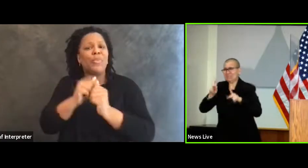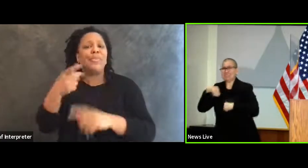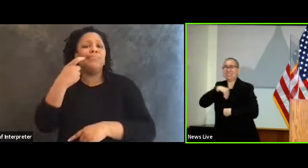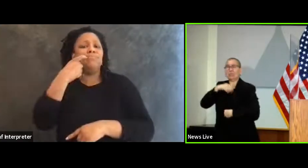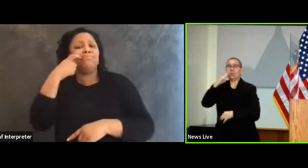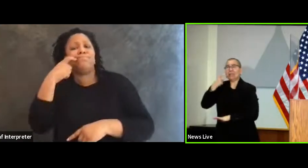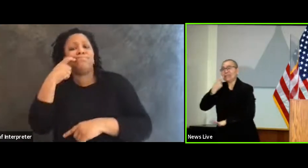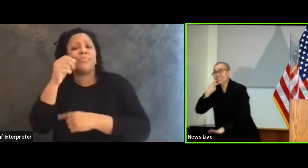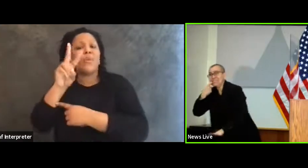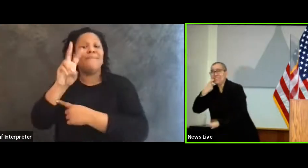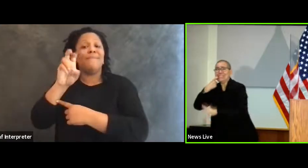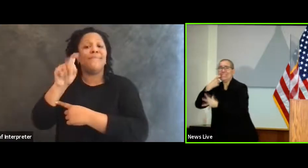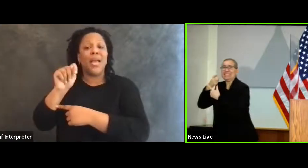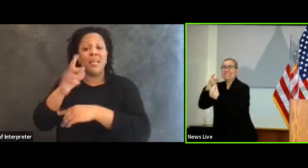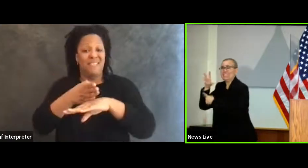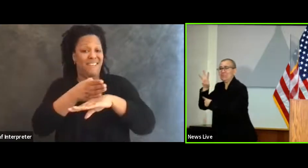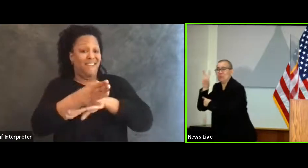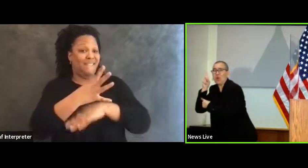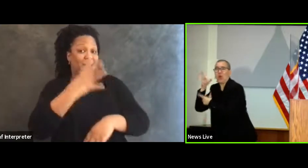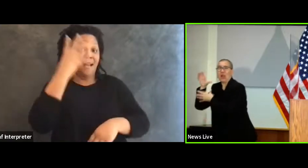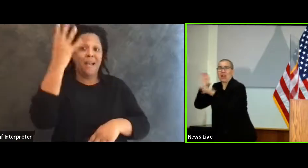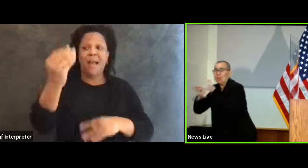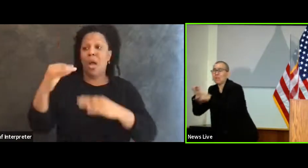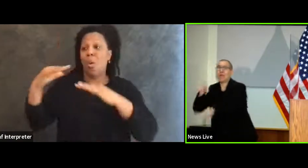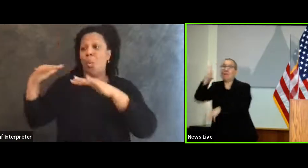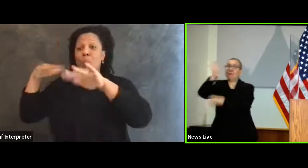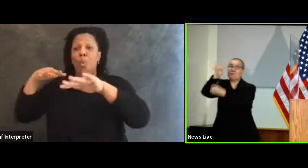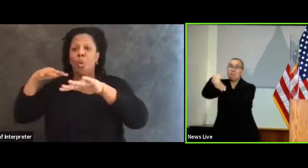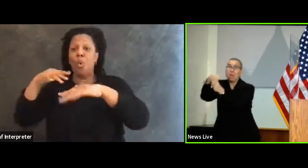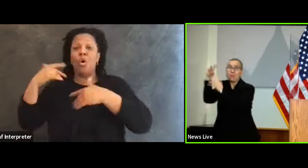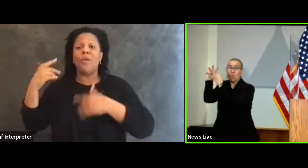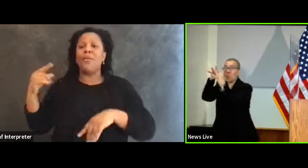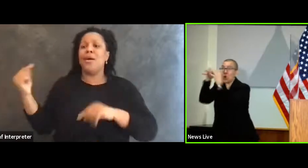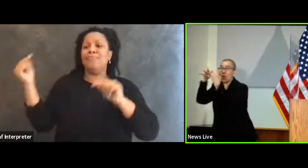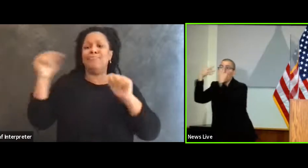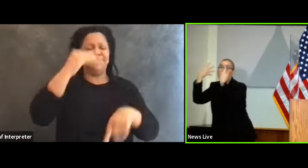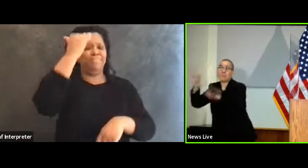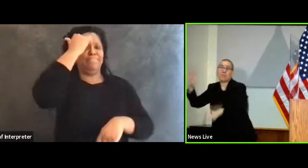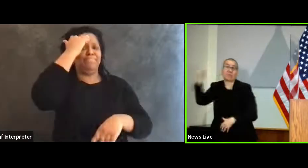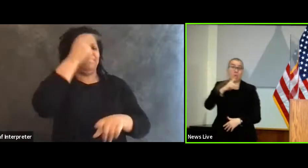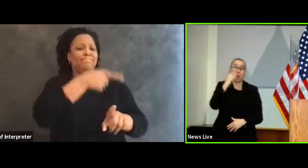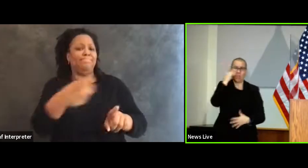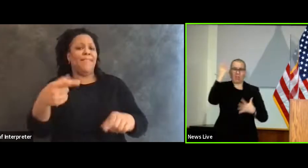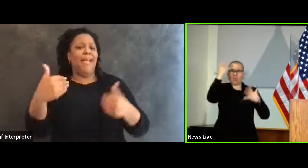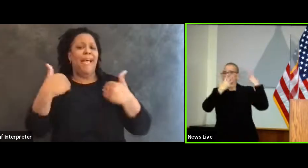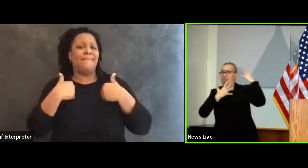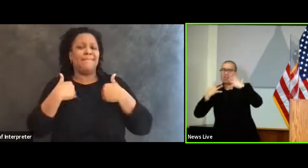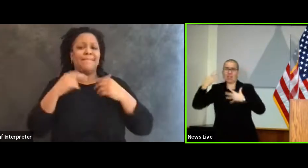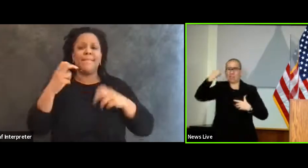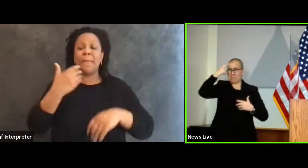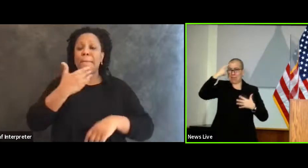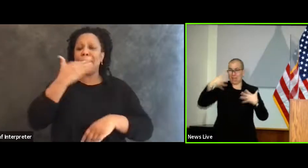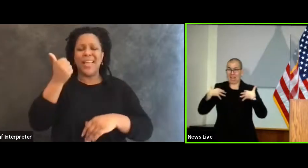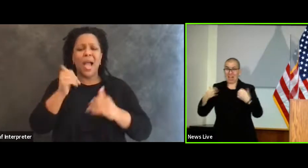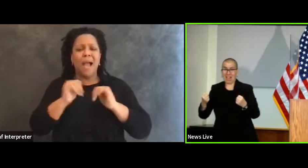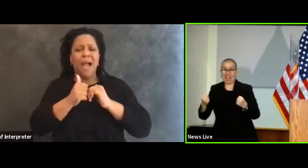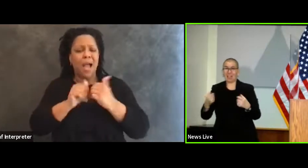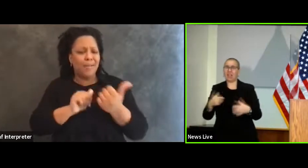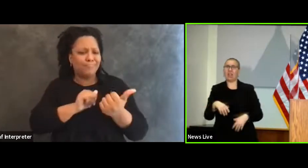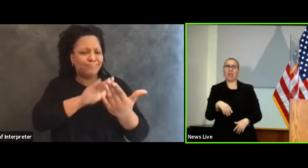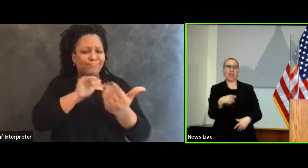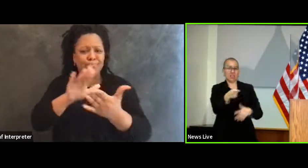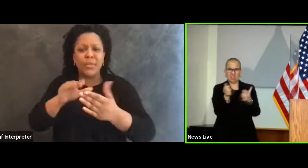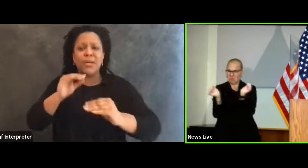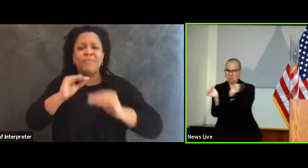conflict to see that there are better ways than arresting and imprisoning people. There are more effective ways that can get